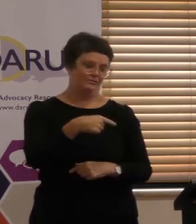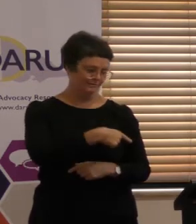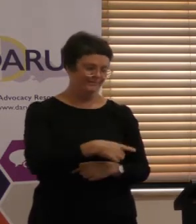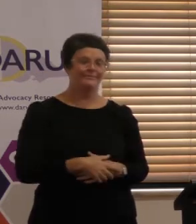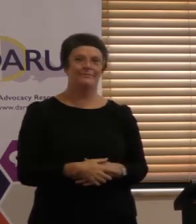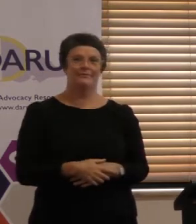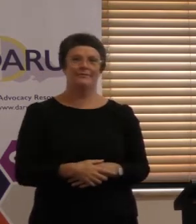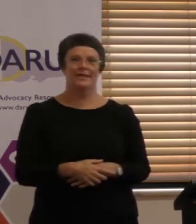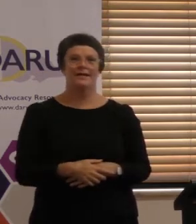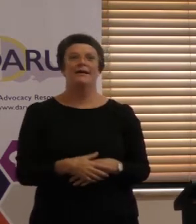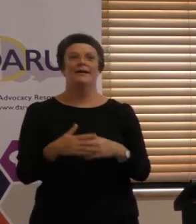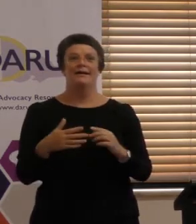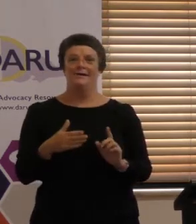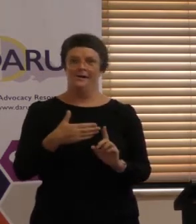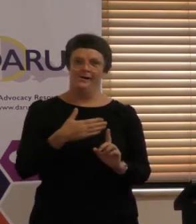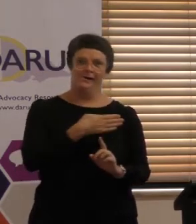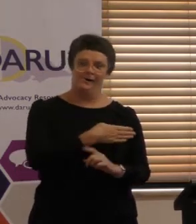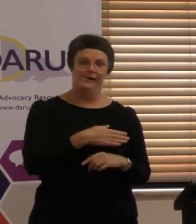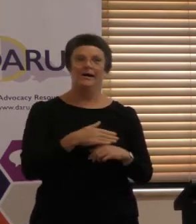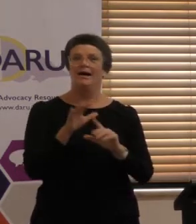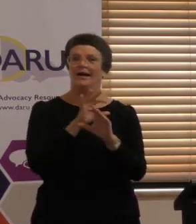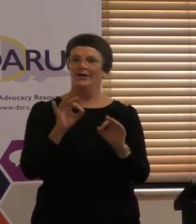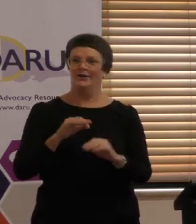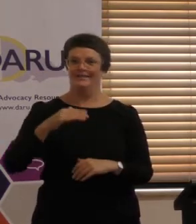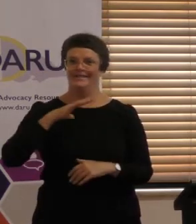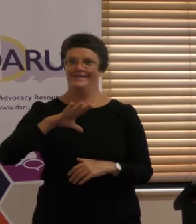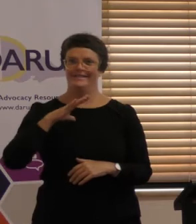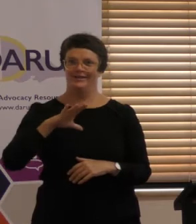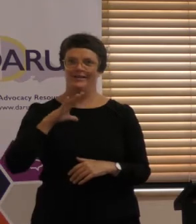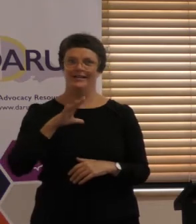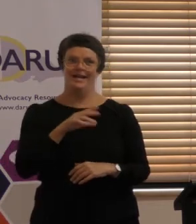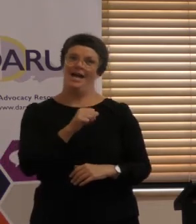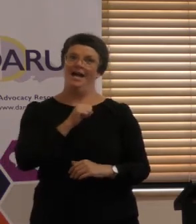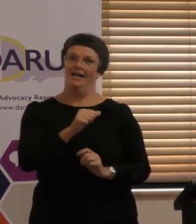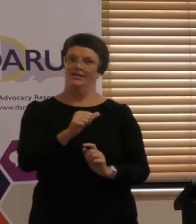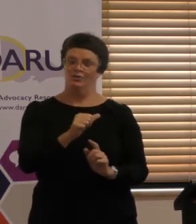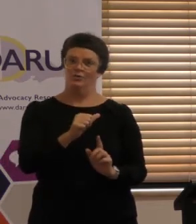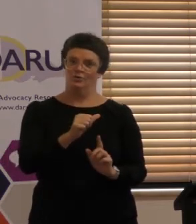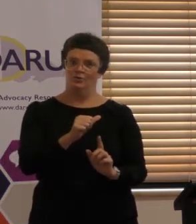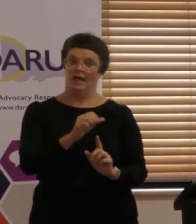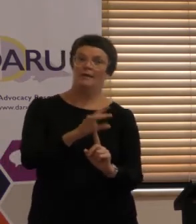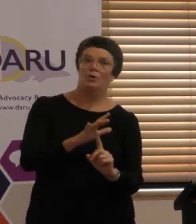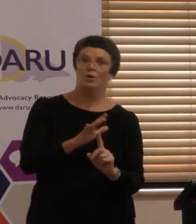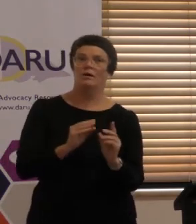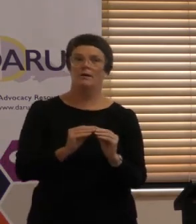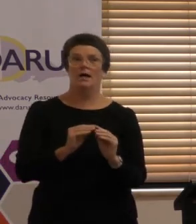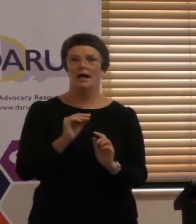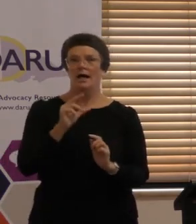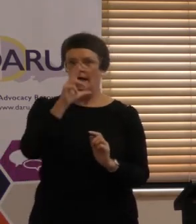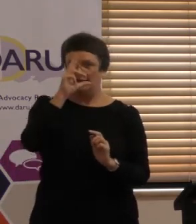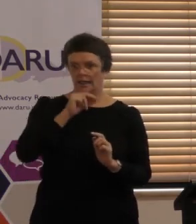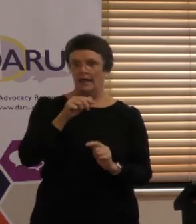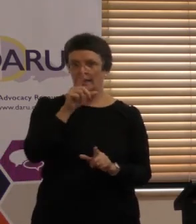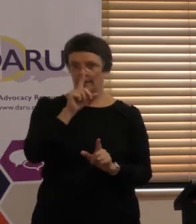Yeah, so it's not necessarily, it's attitudes that are really important. It's not necessarily that young people are